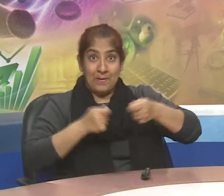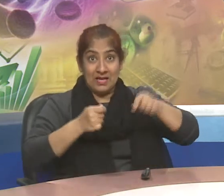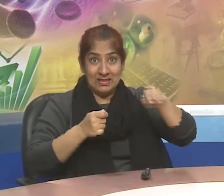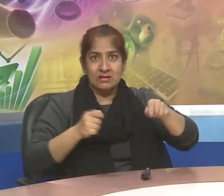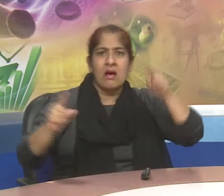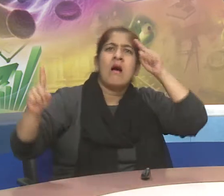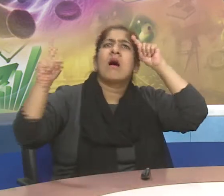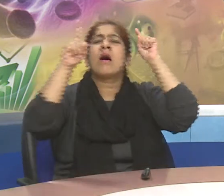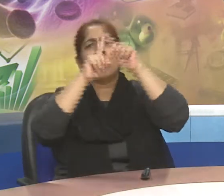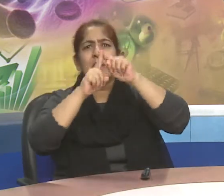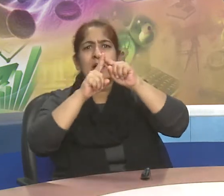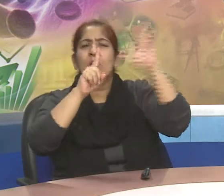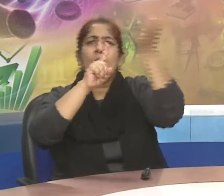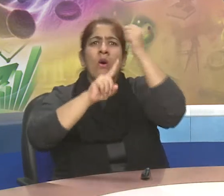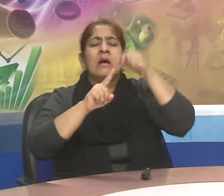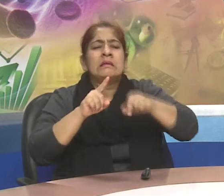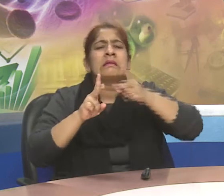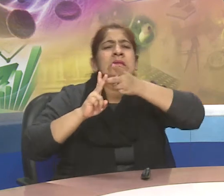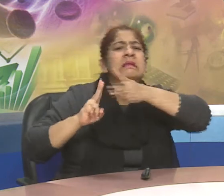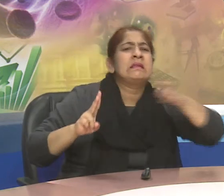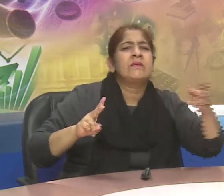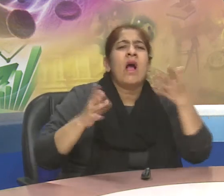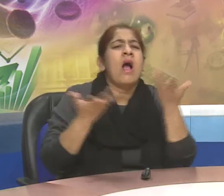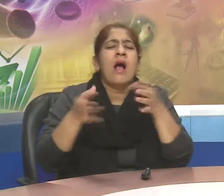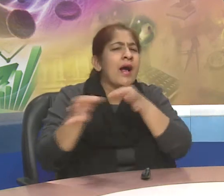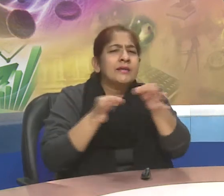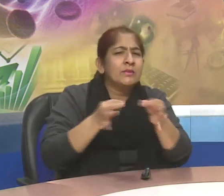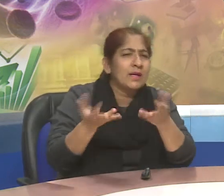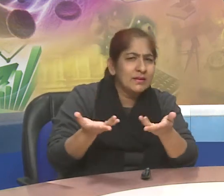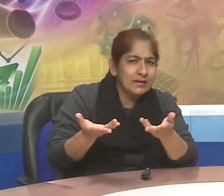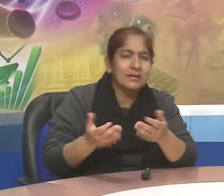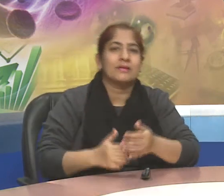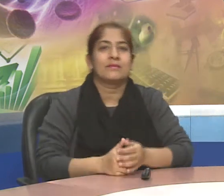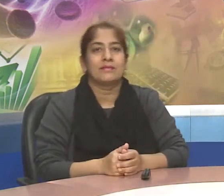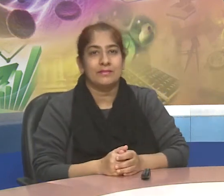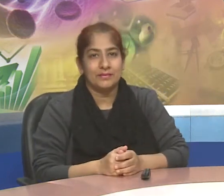what are the different objectives of business?